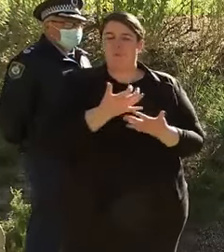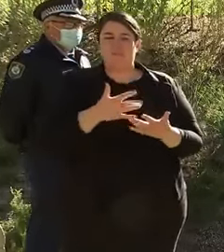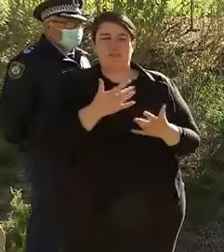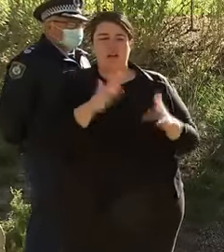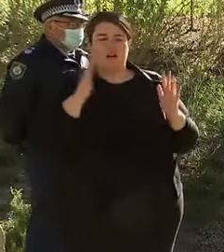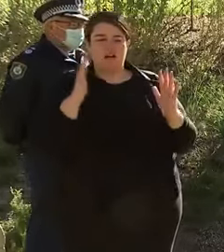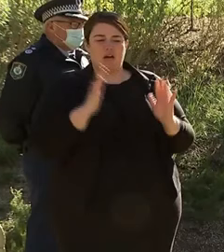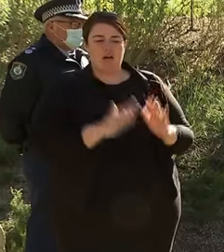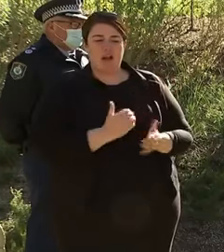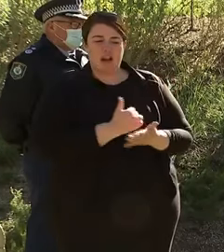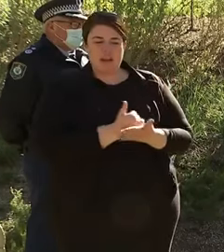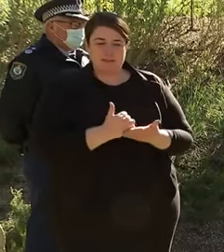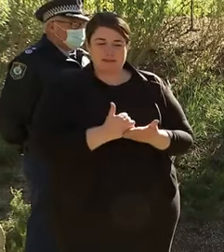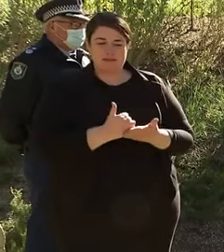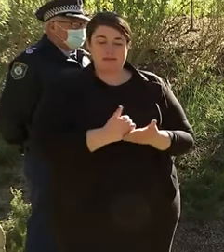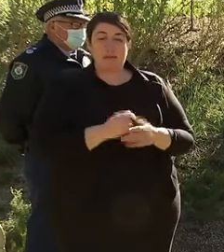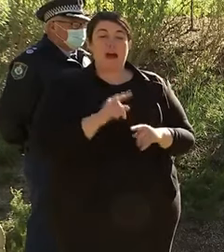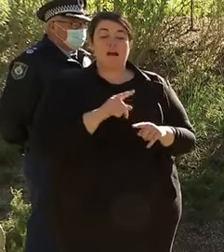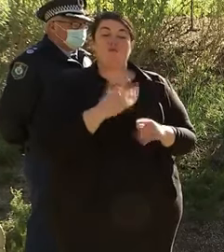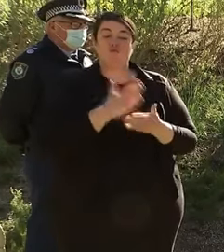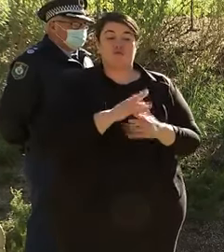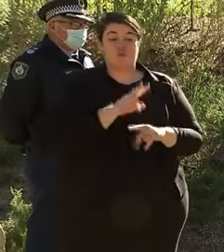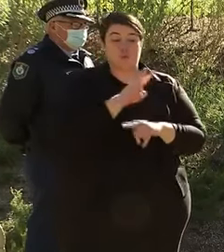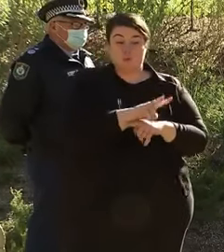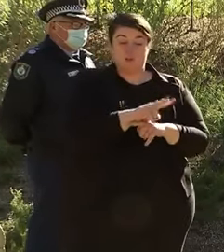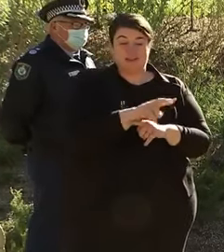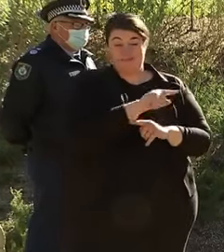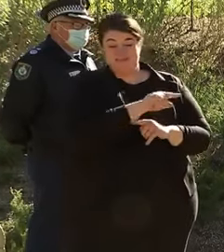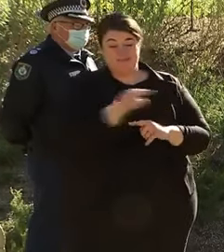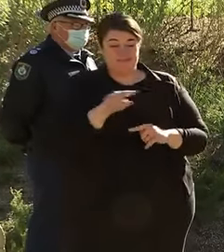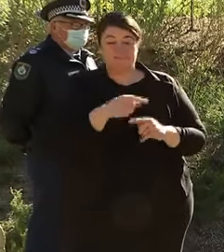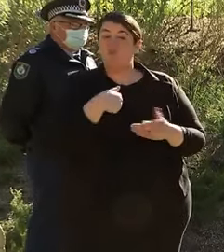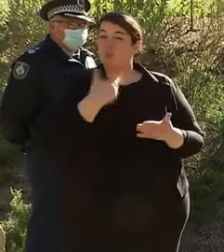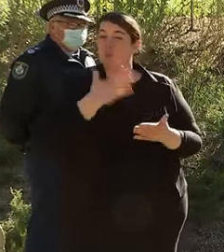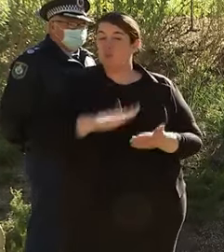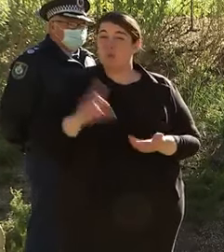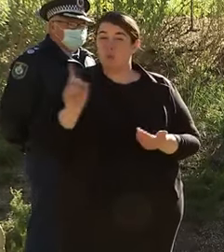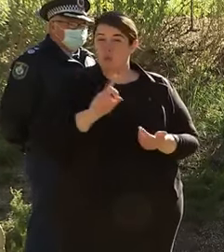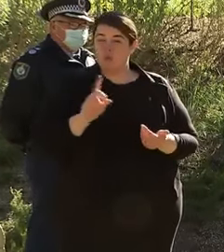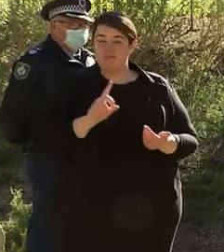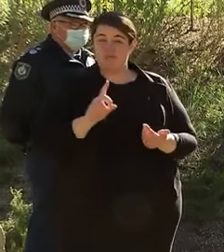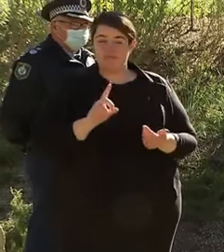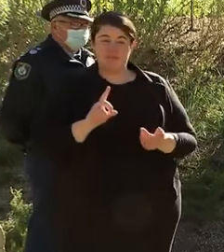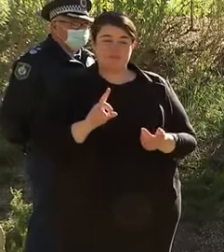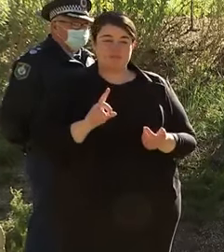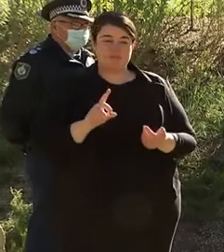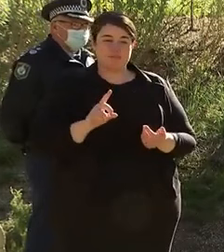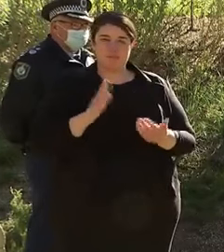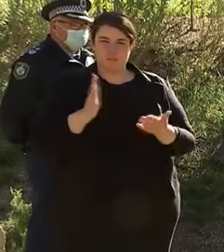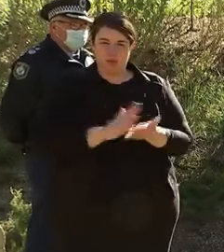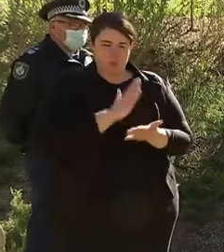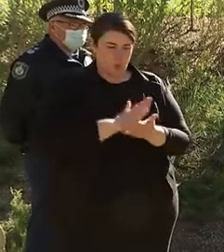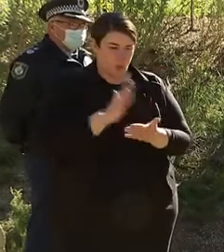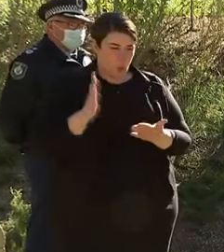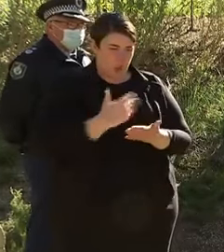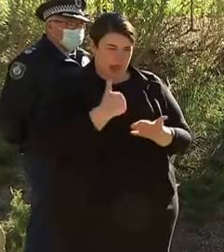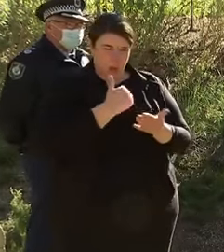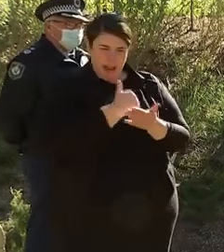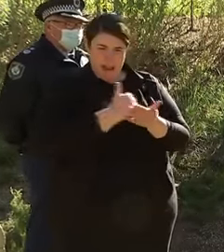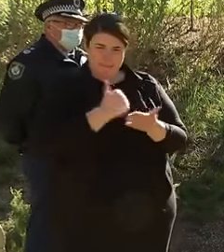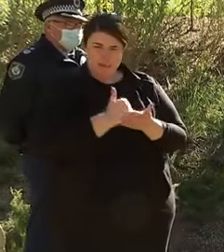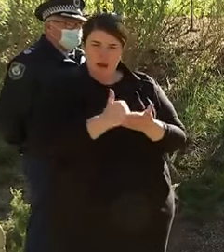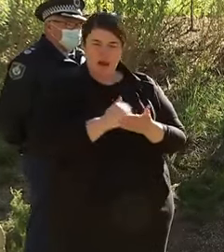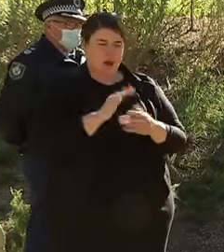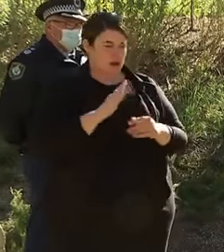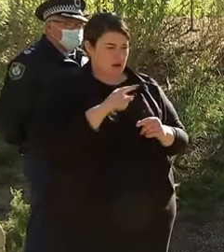liking to do is, in that final week, basically for a very significant period of time, having all of our cases being totally